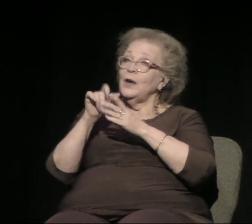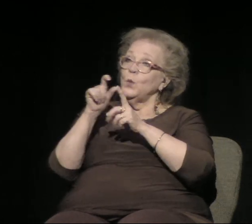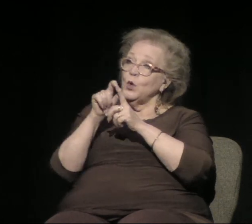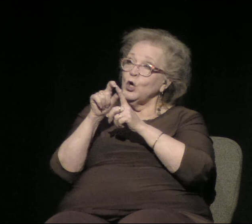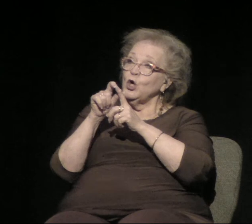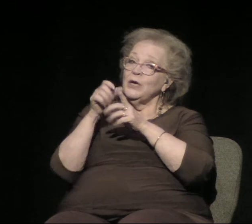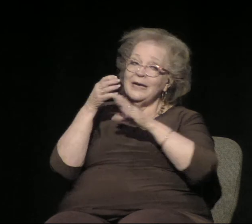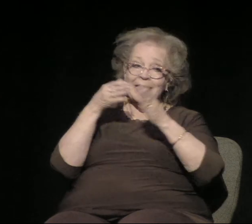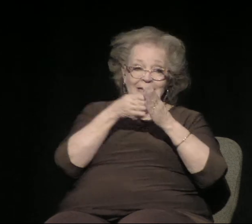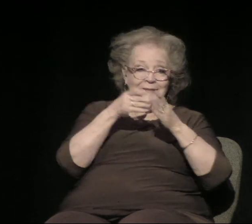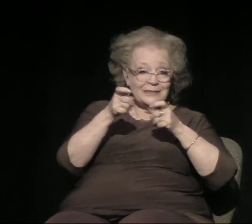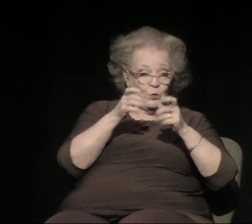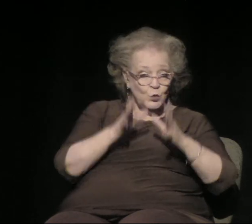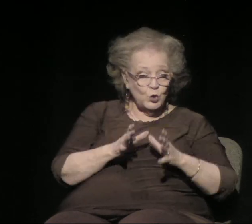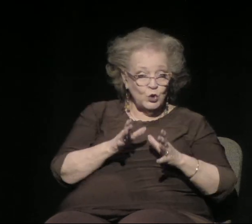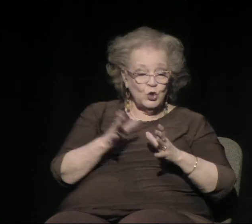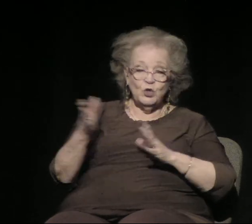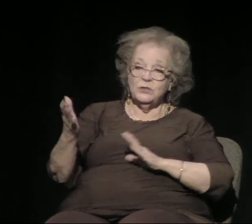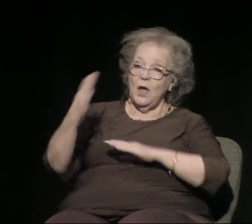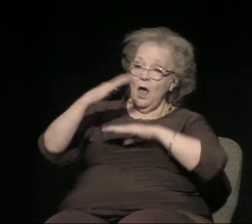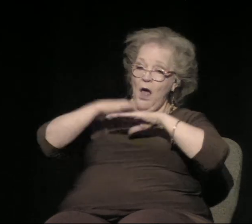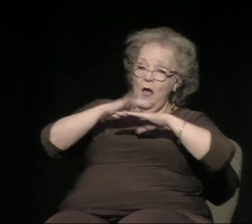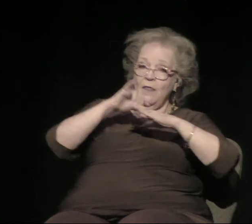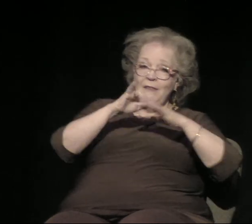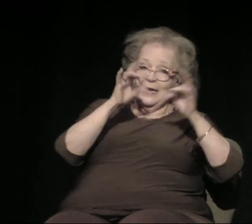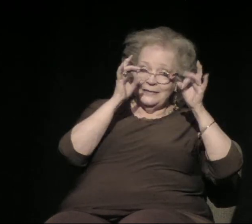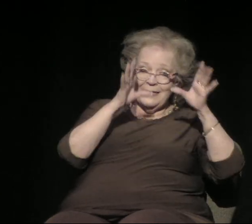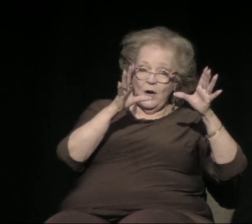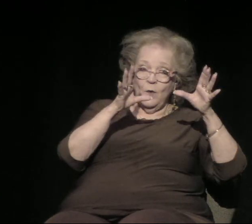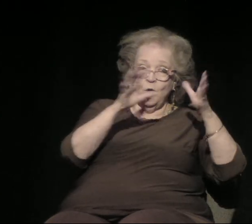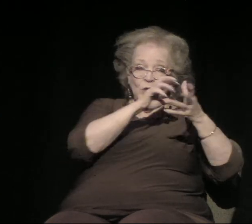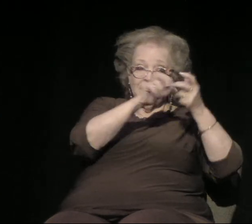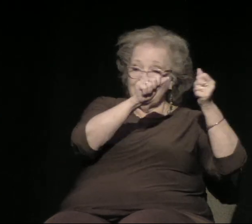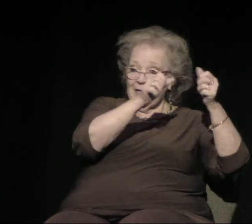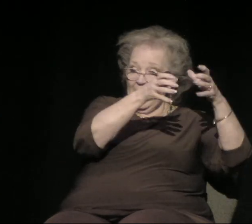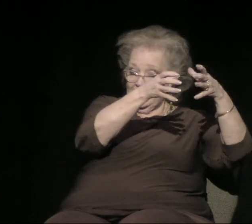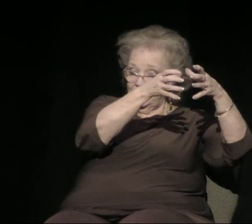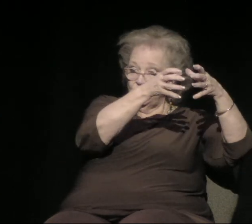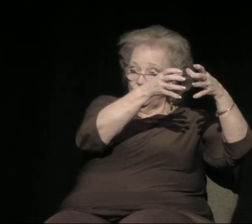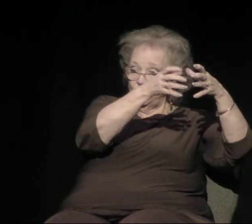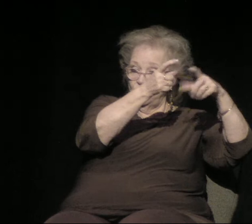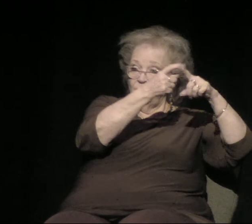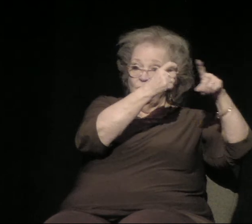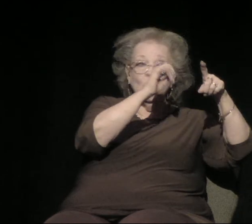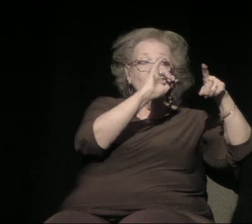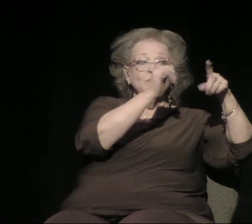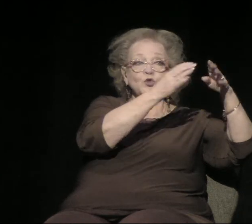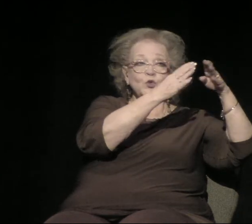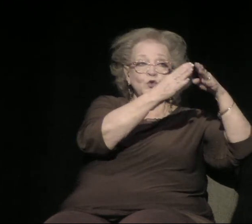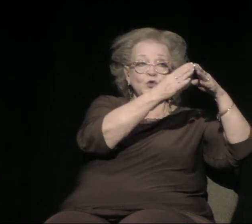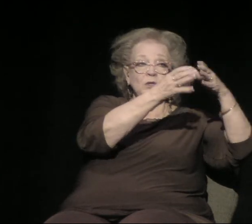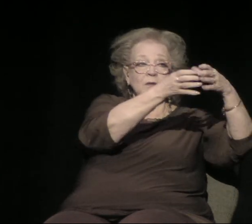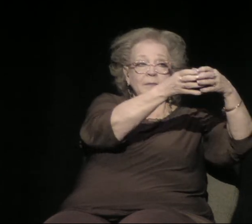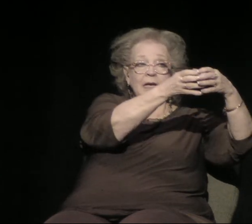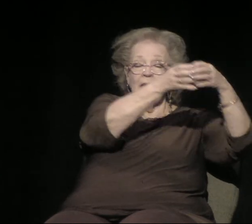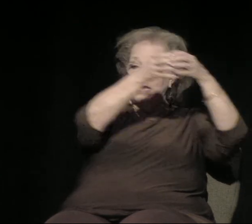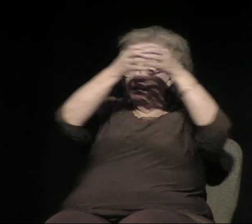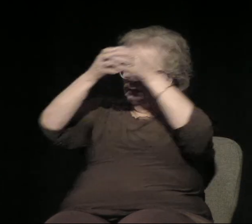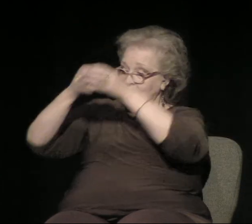against our rulers by bringing upon us this great disaster. Ruin of Jerusalem, exile to